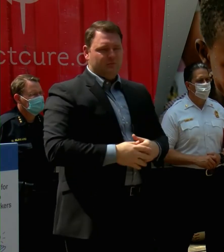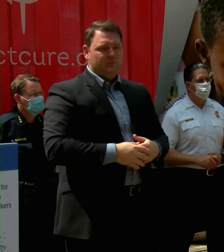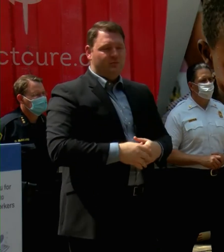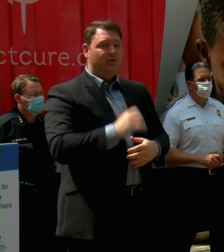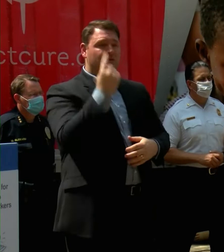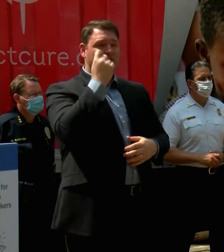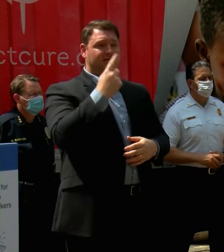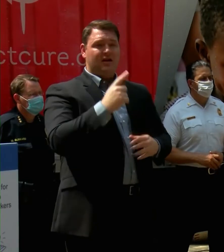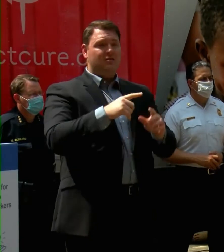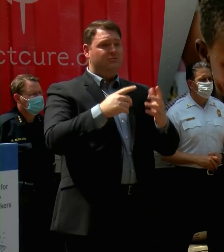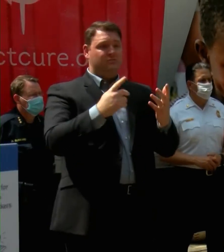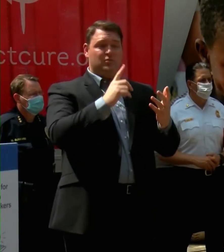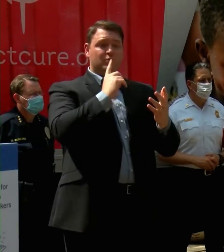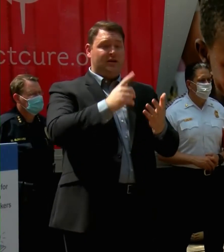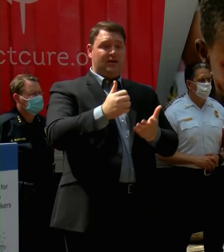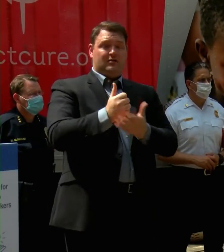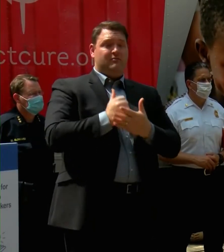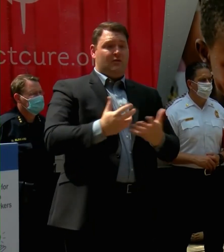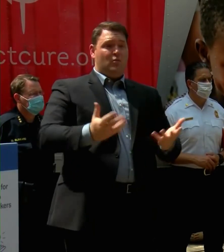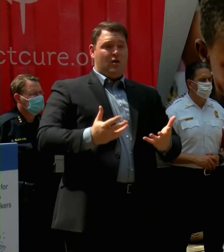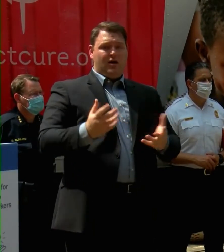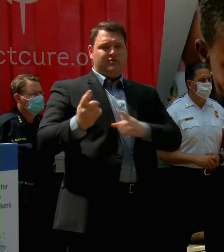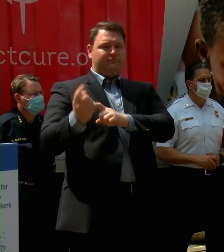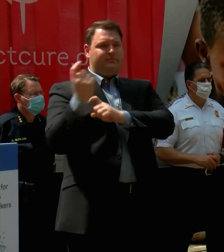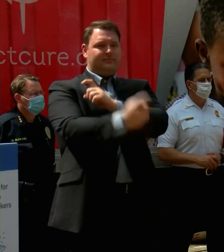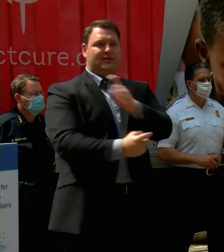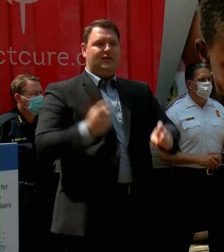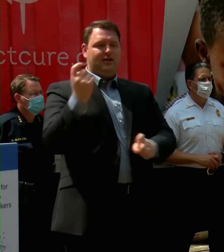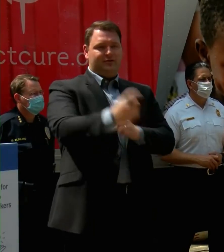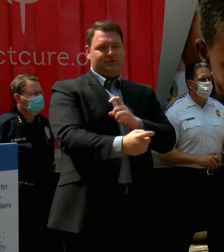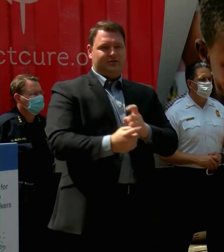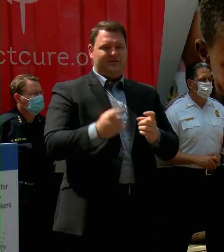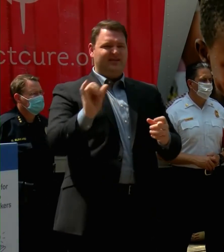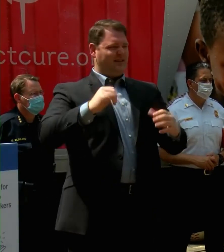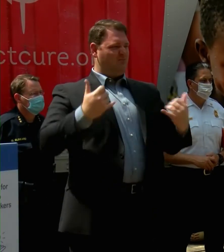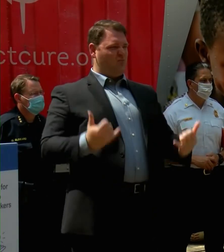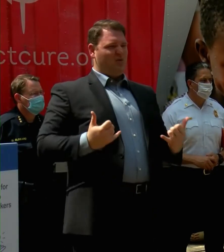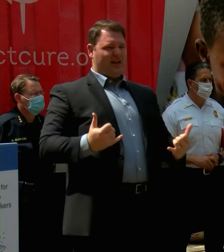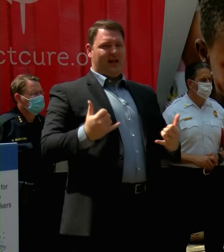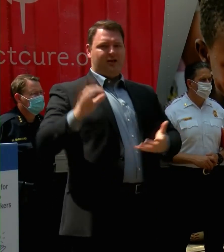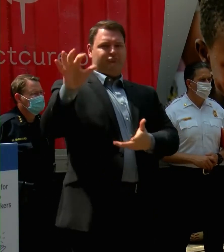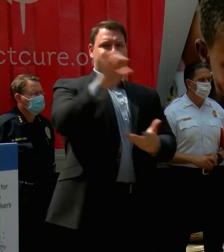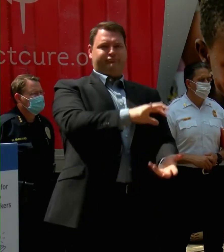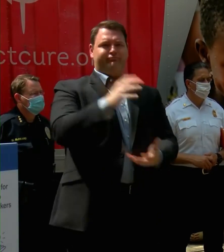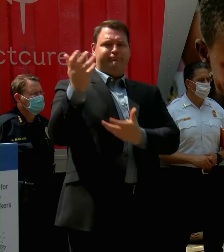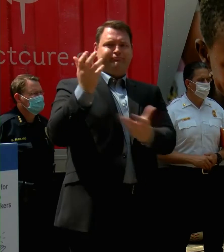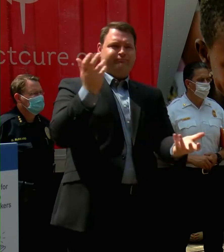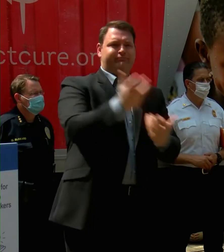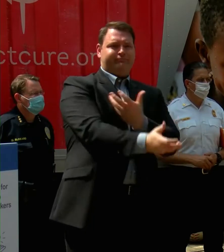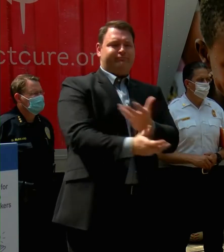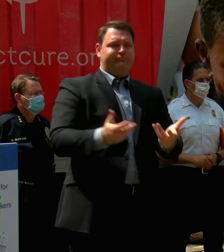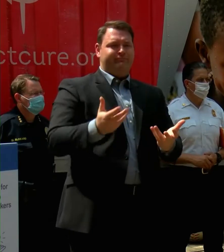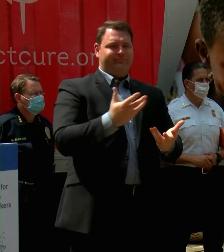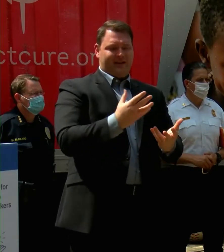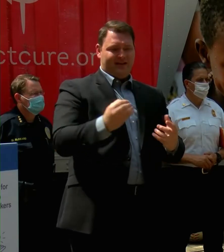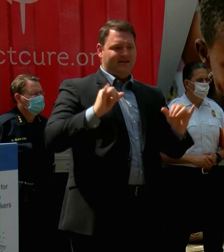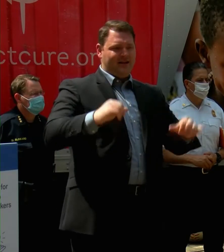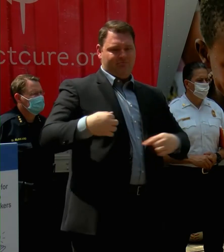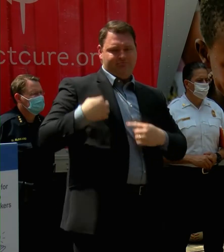donations like this that we received today and the donations that we received the last 3 weeks that are keeping our frontline